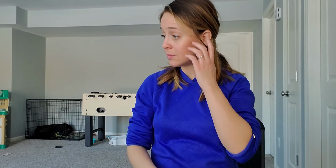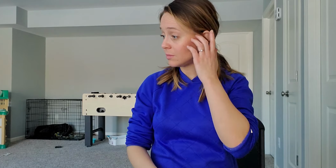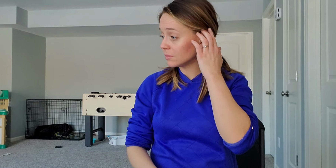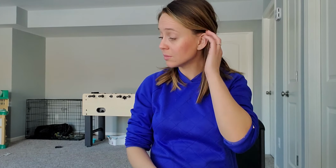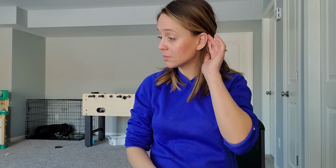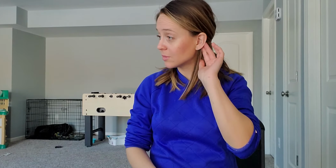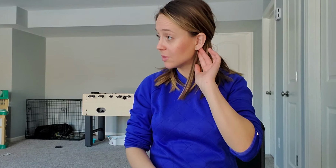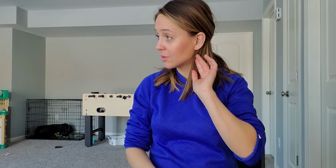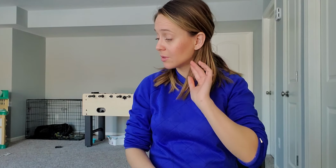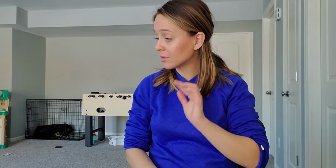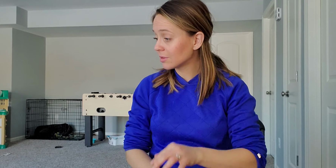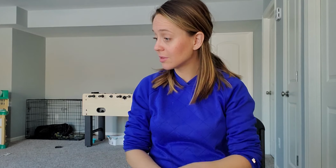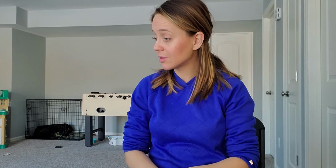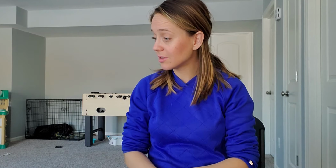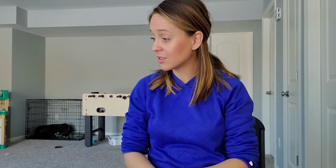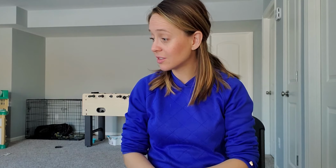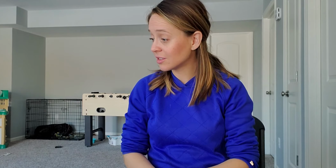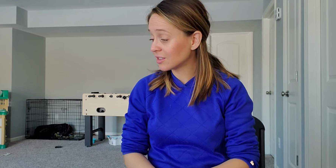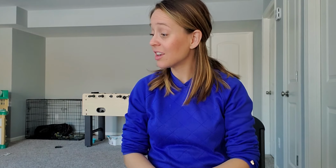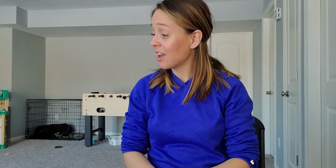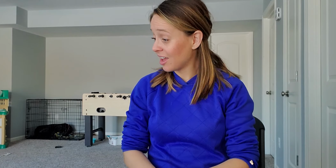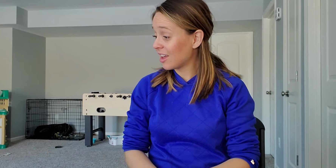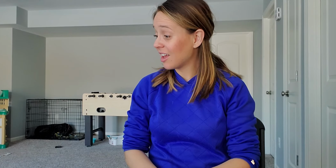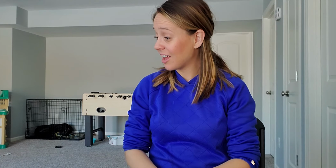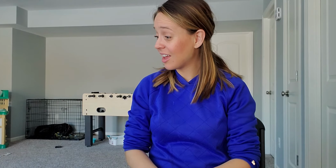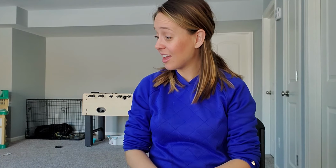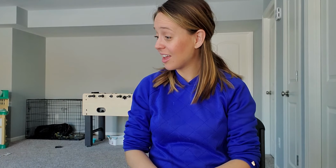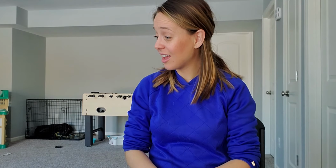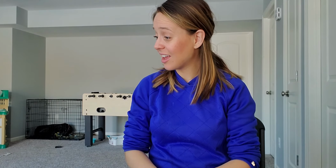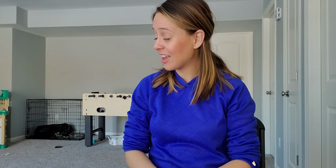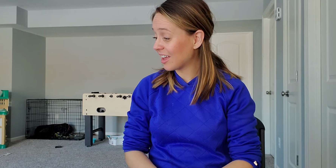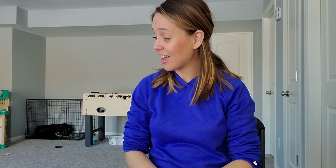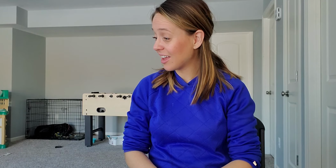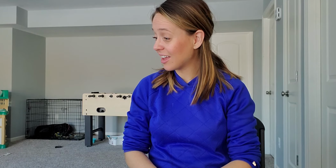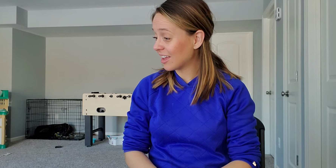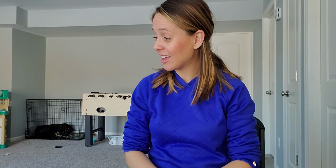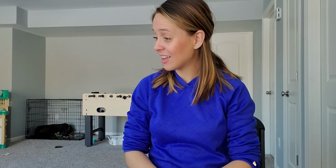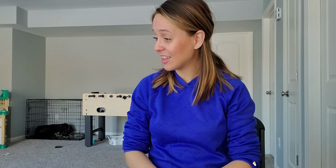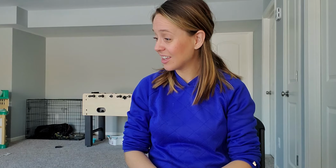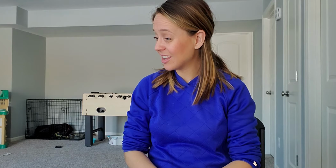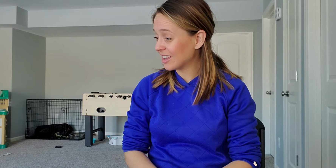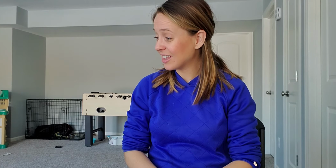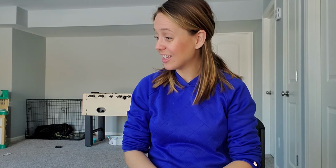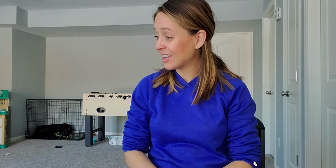We're going to say thank you. Short dance. And chew it.